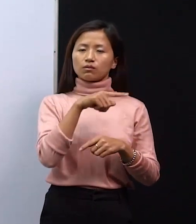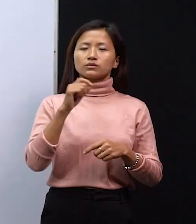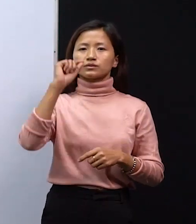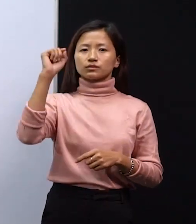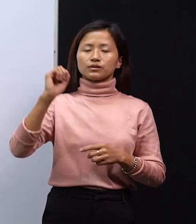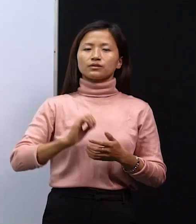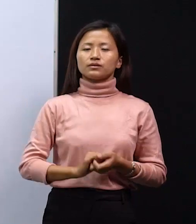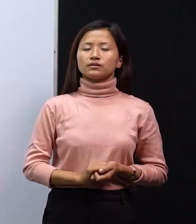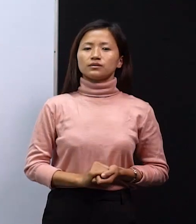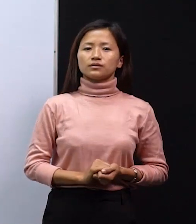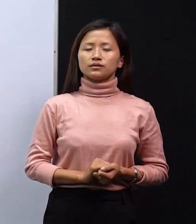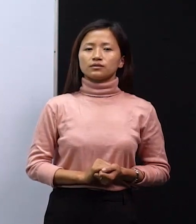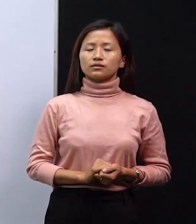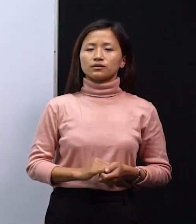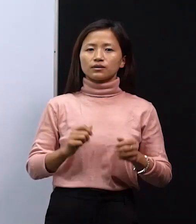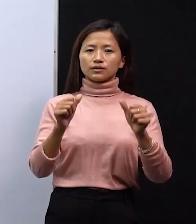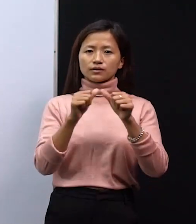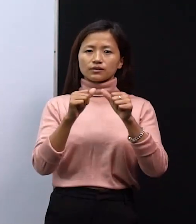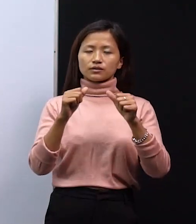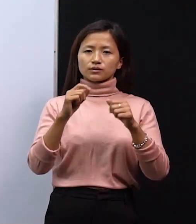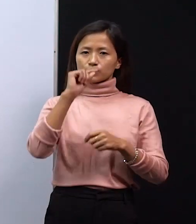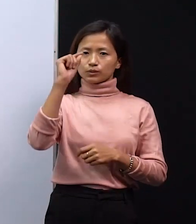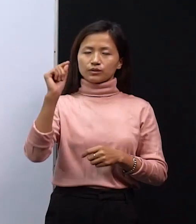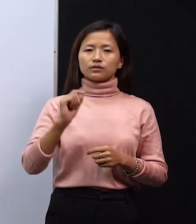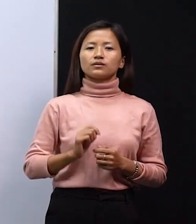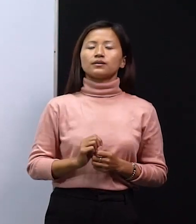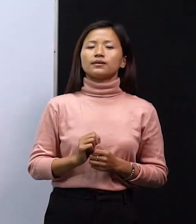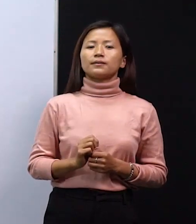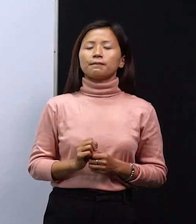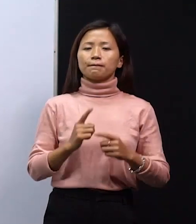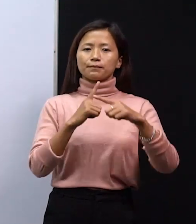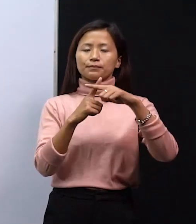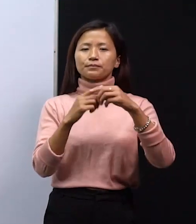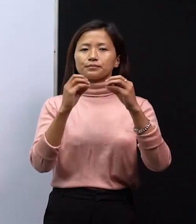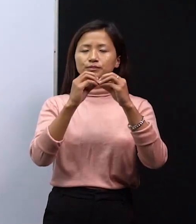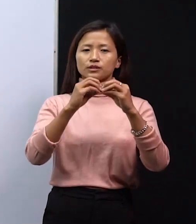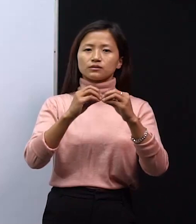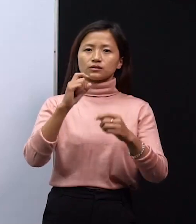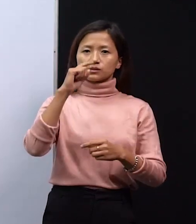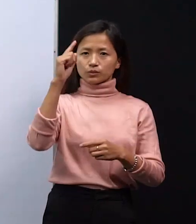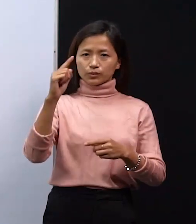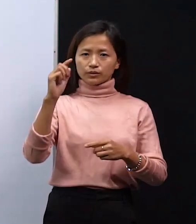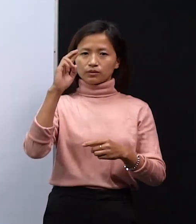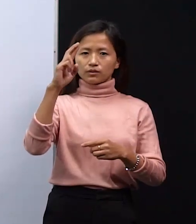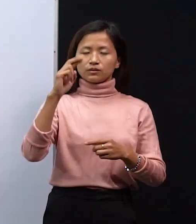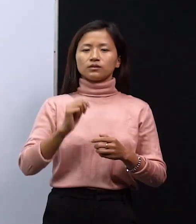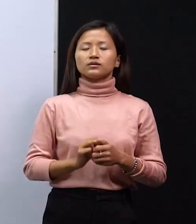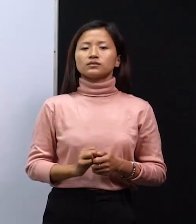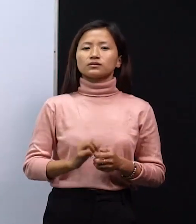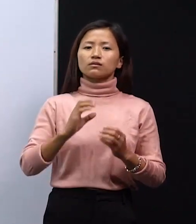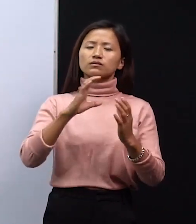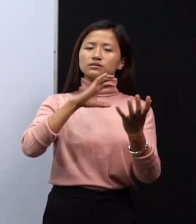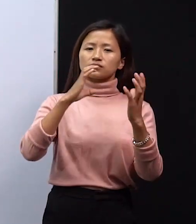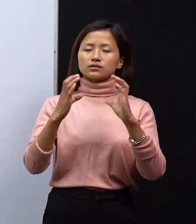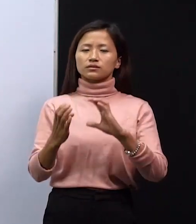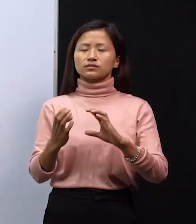write a square plus b square. The only change that